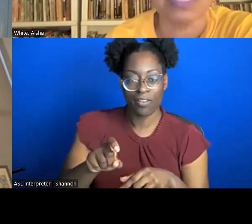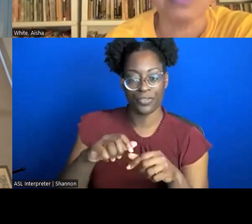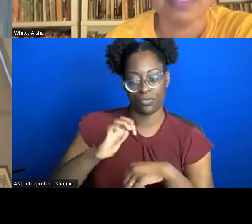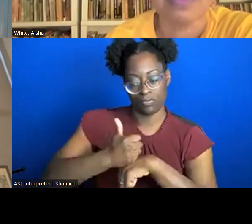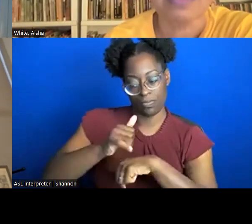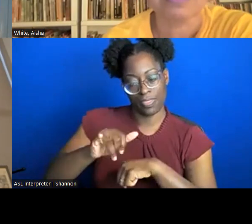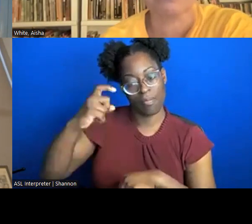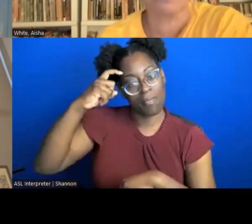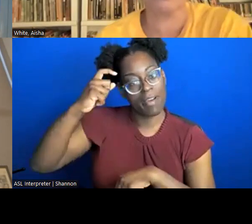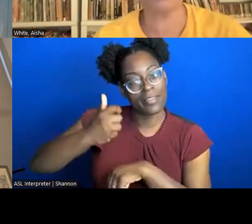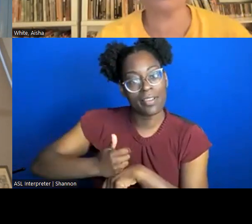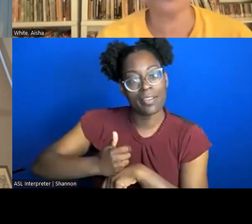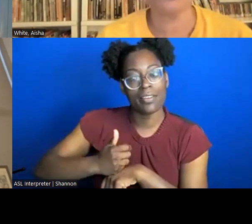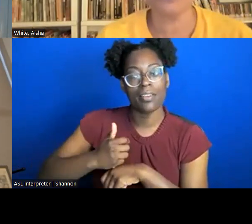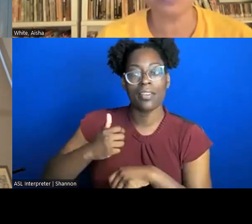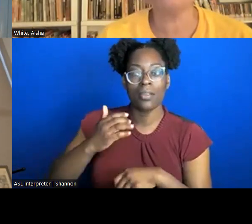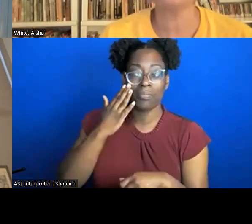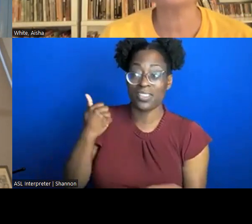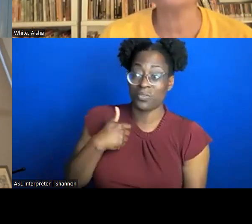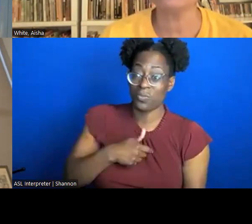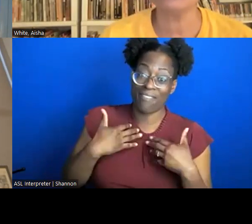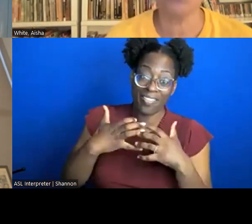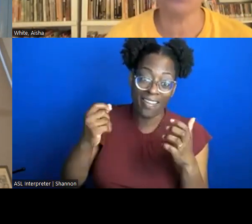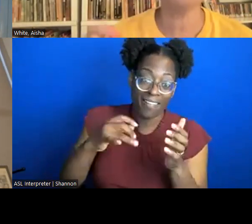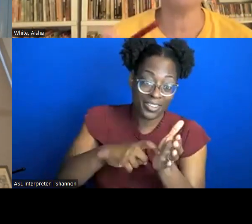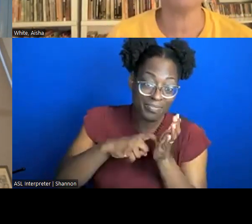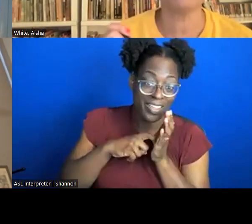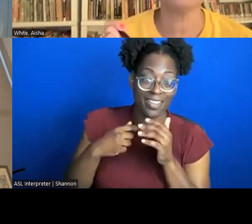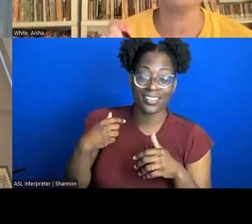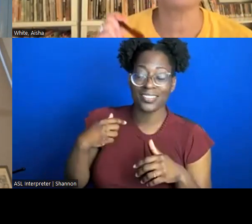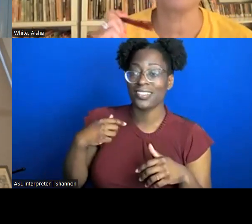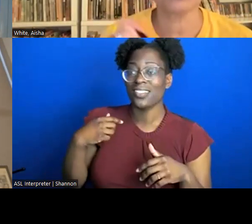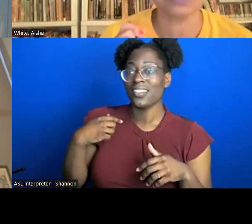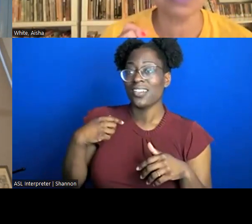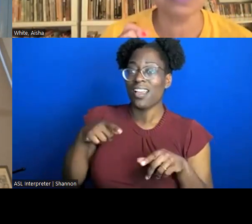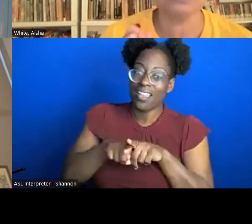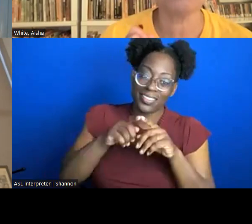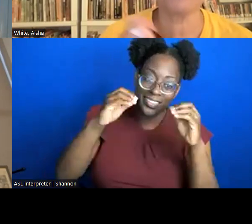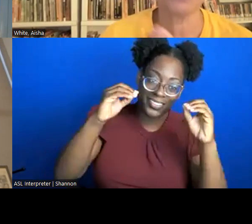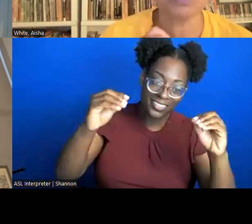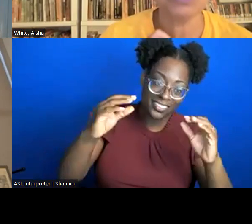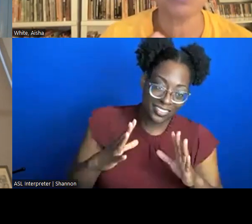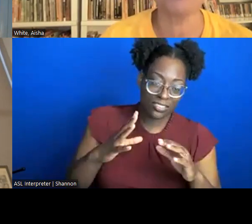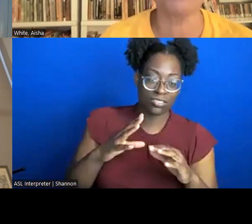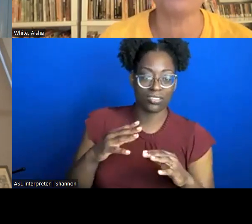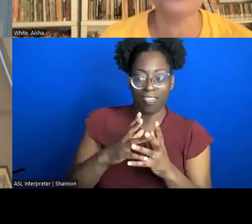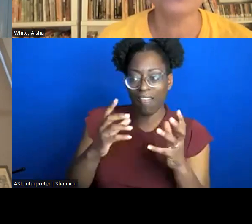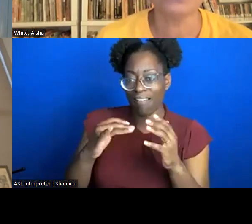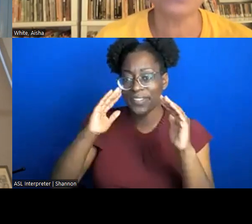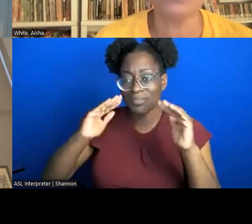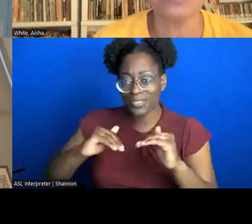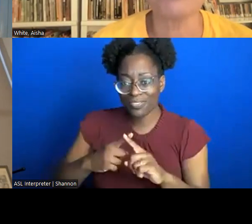want to see. Thank you both. We're going to squeeze in one more audience question before we do our